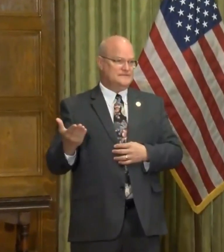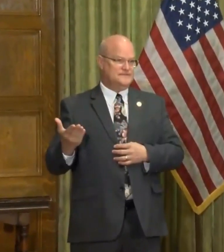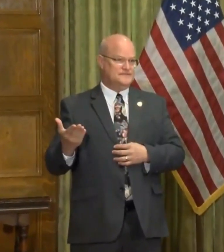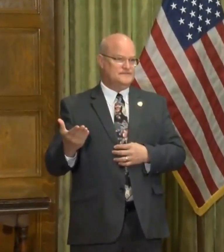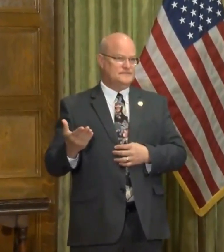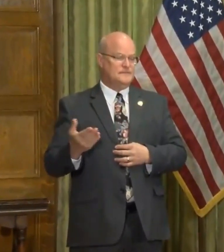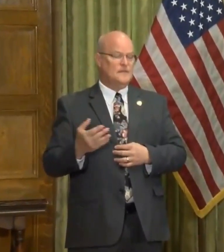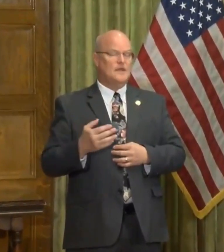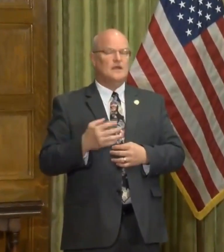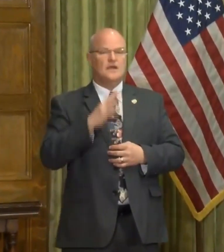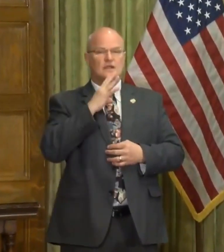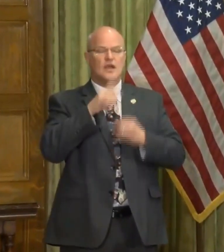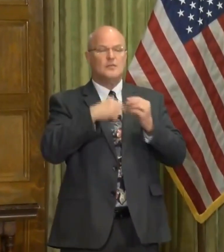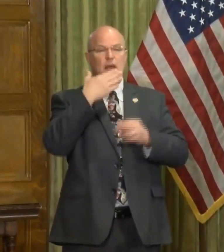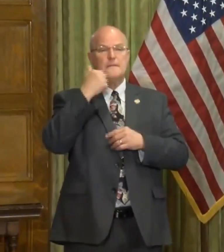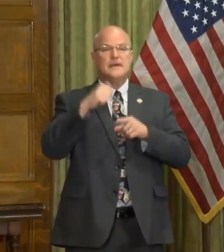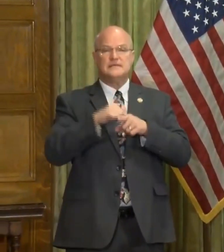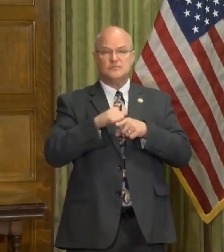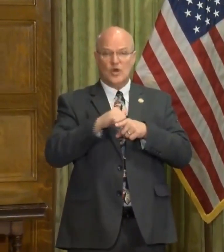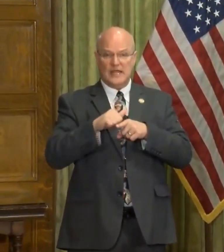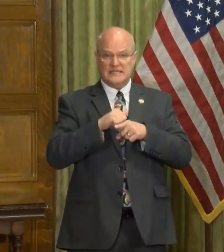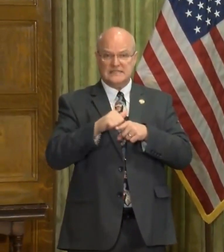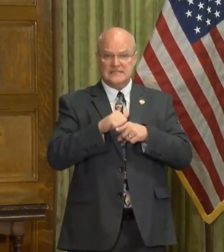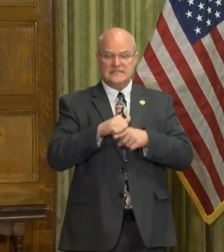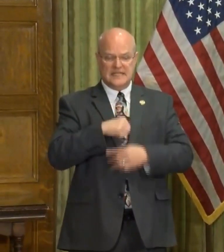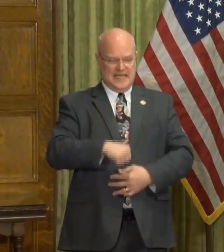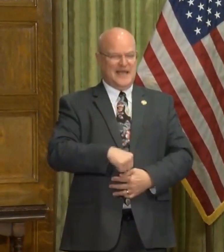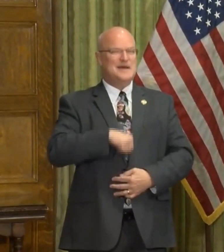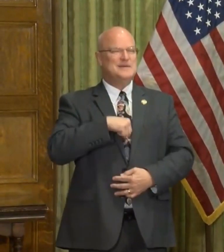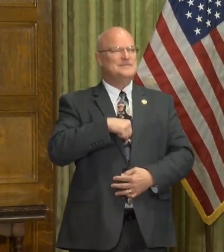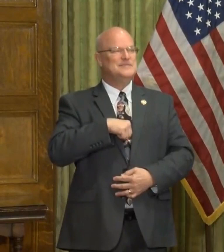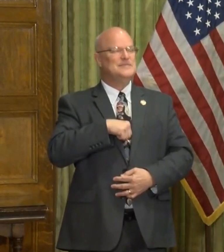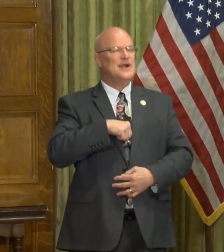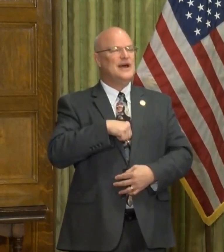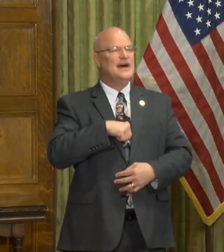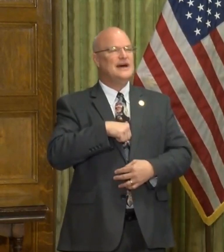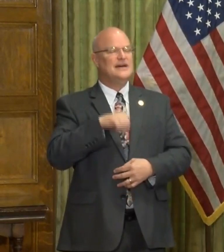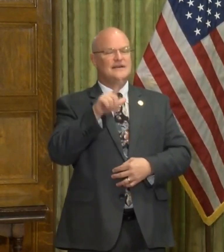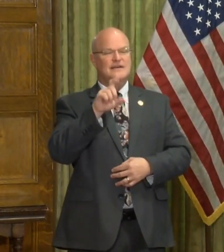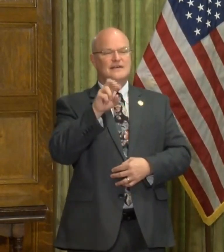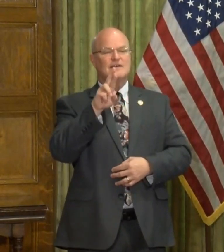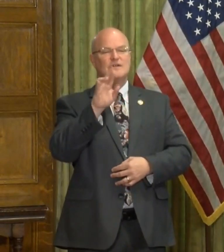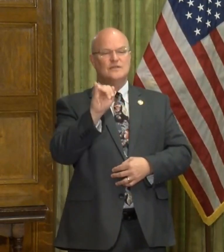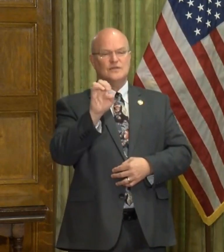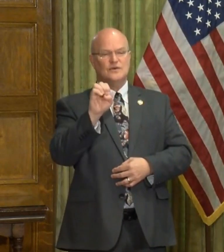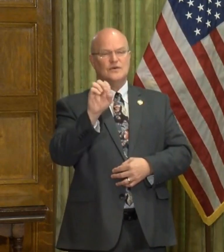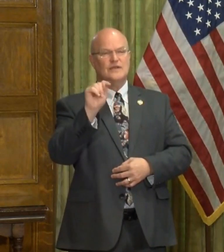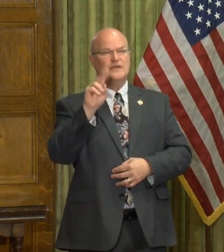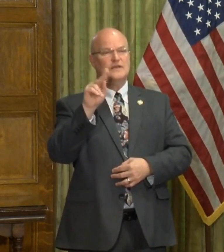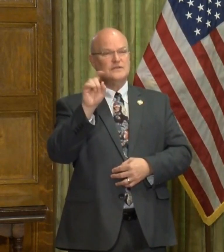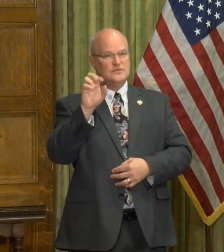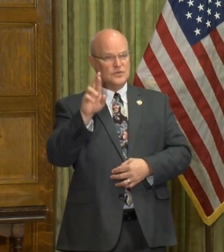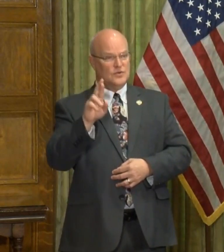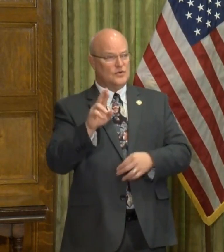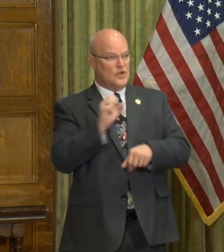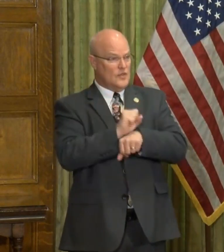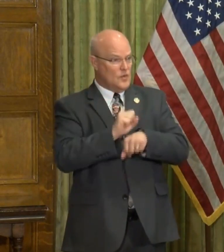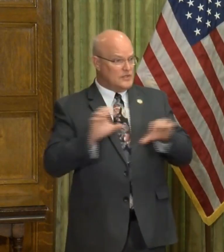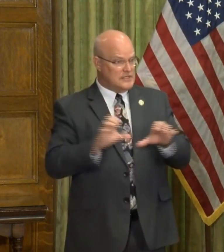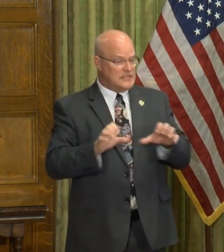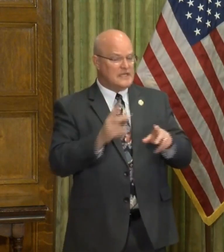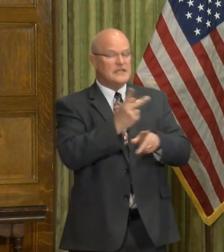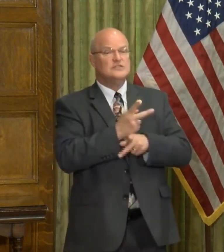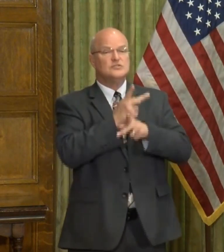good thing. When we talk about best practices, I'm proud of Lori Tudor and the work that she's